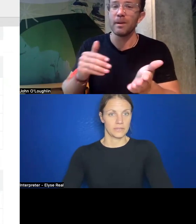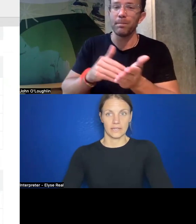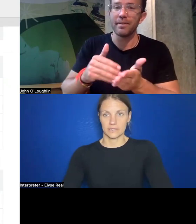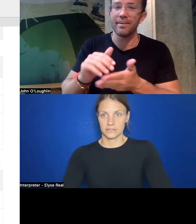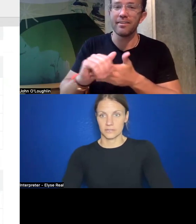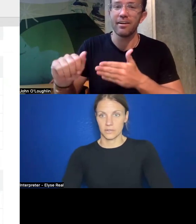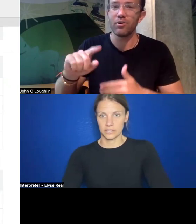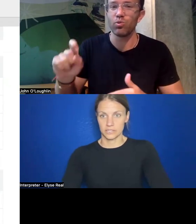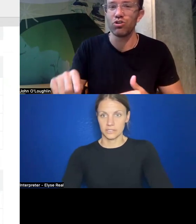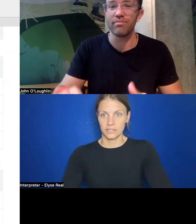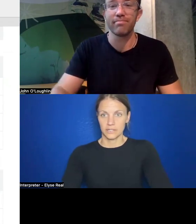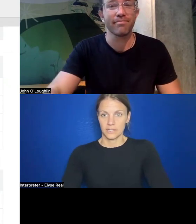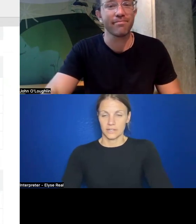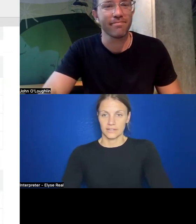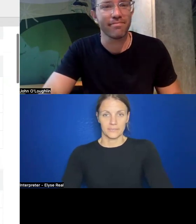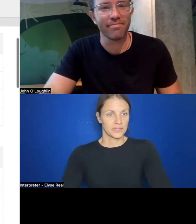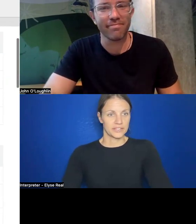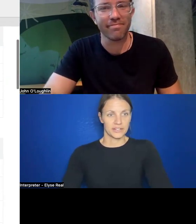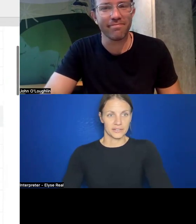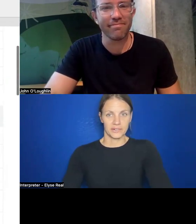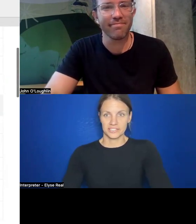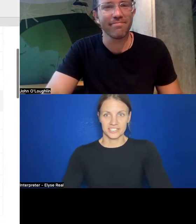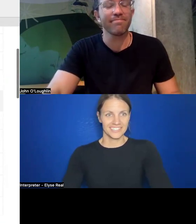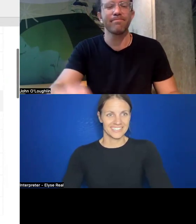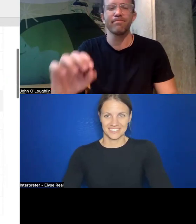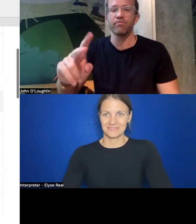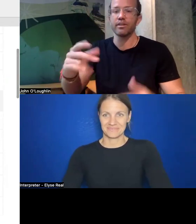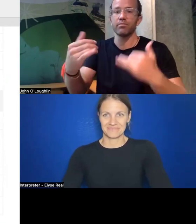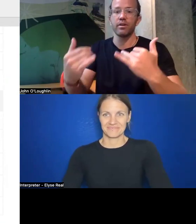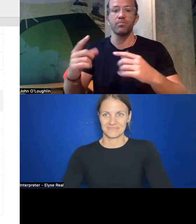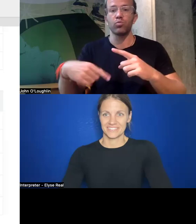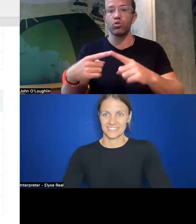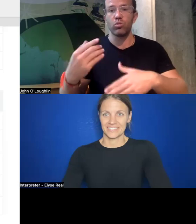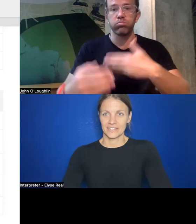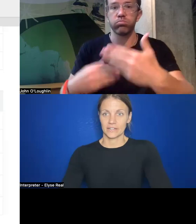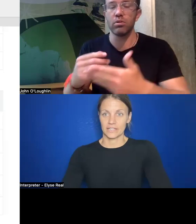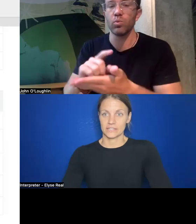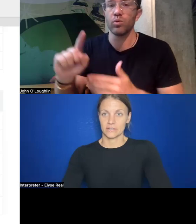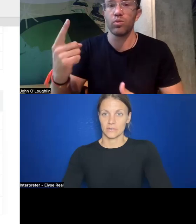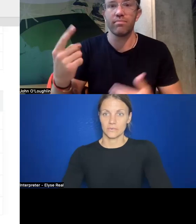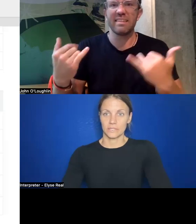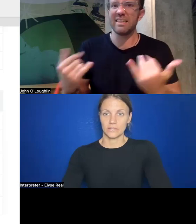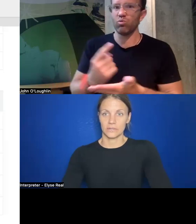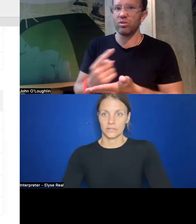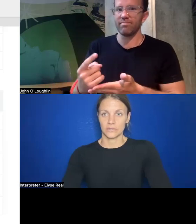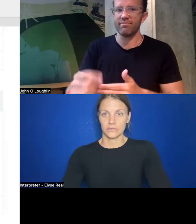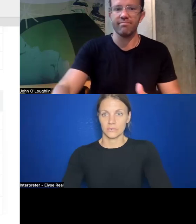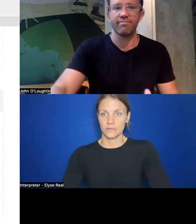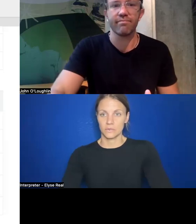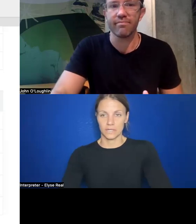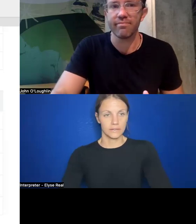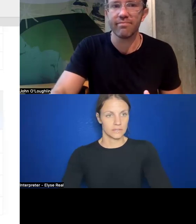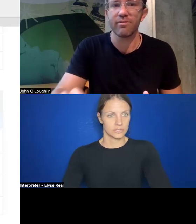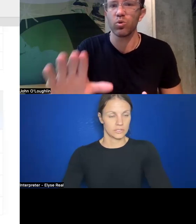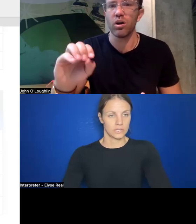So maybe that answers your question, that $1 million question. Okay, so when you are going through